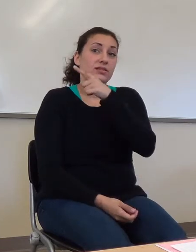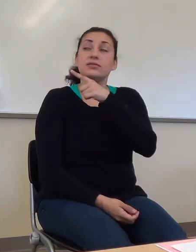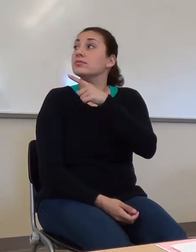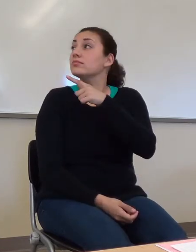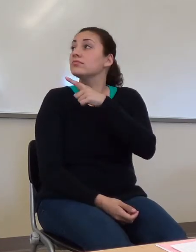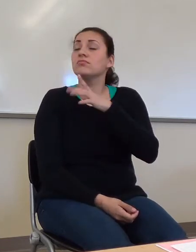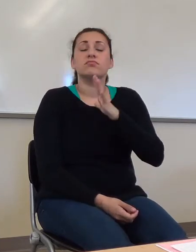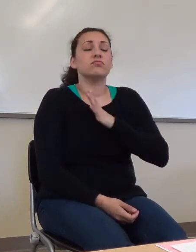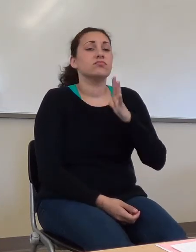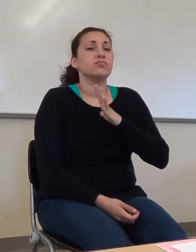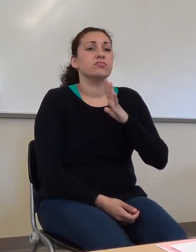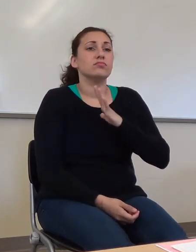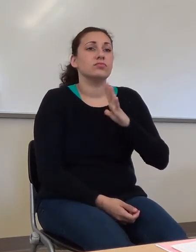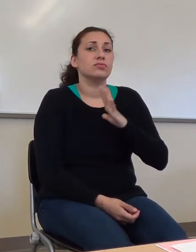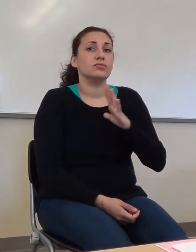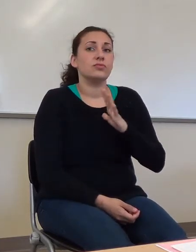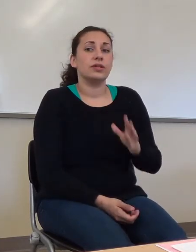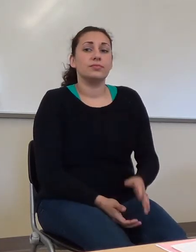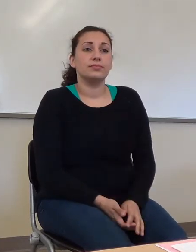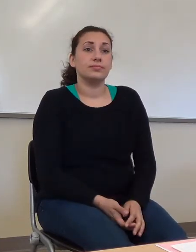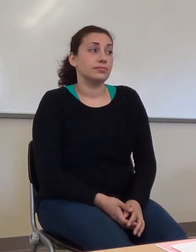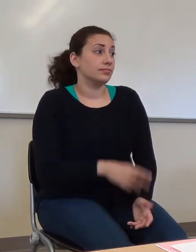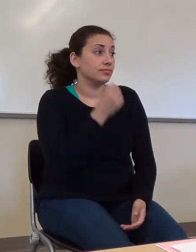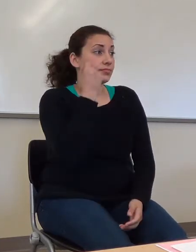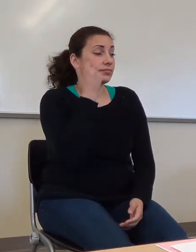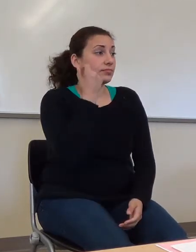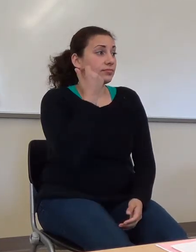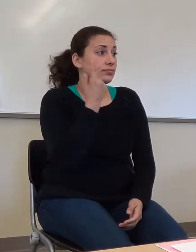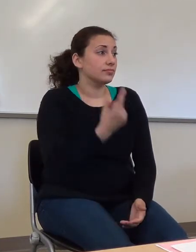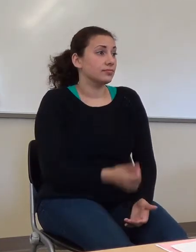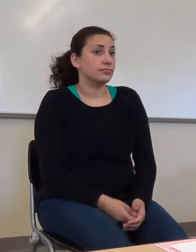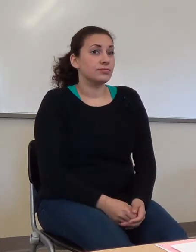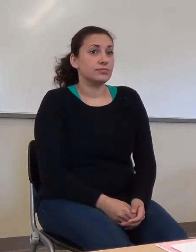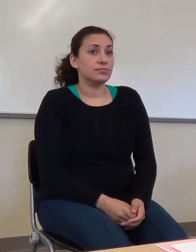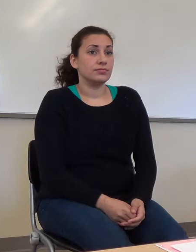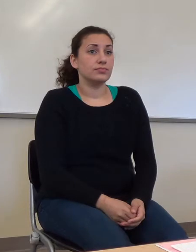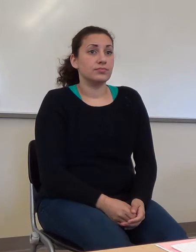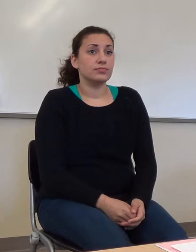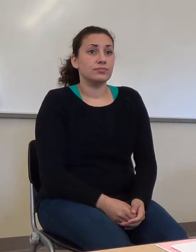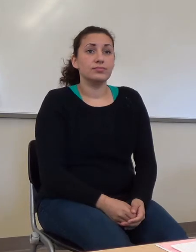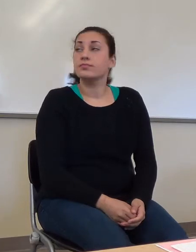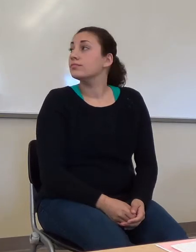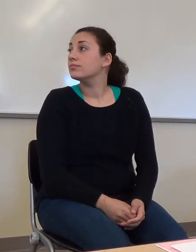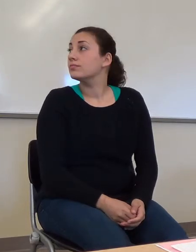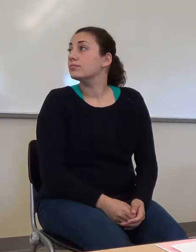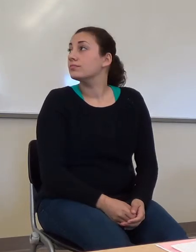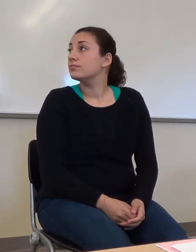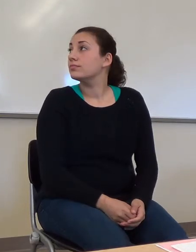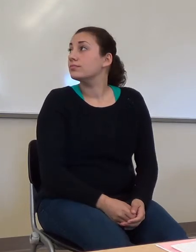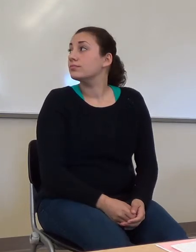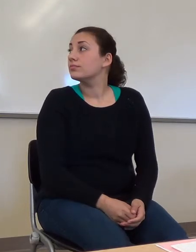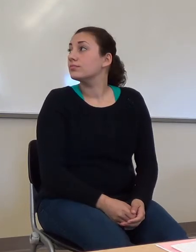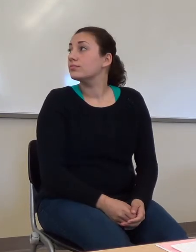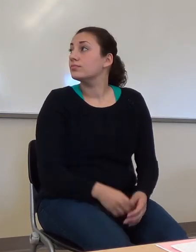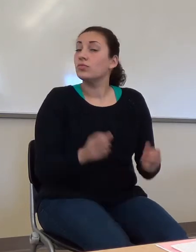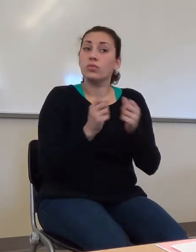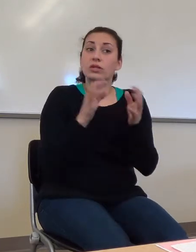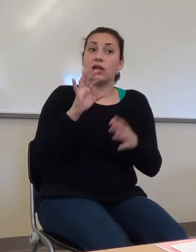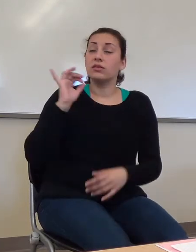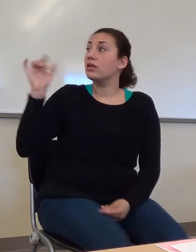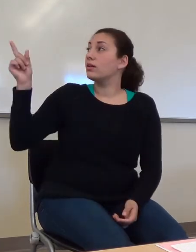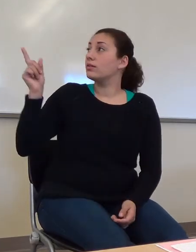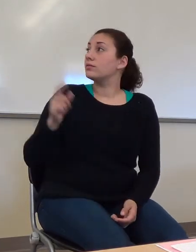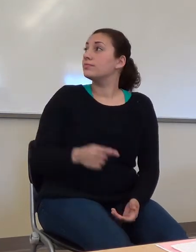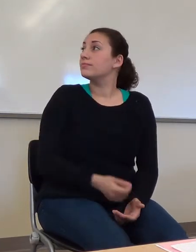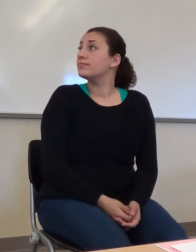also okay. Does that make sense? Without this. Without the in this paragraph it's saying.